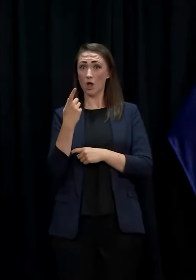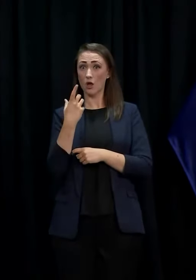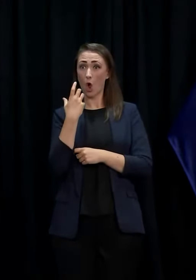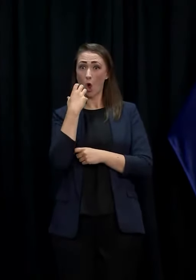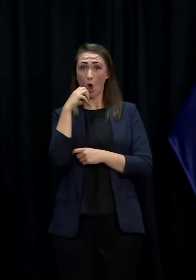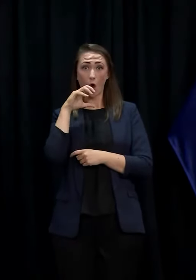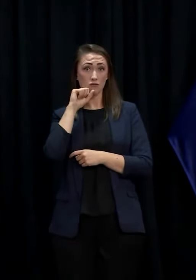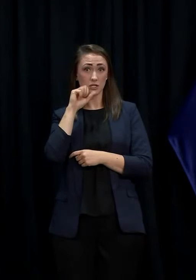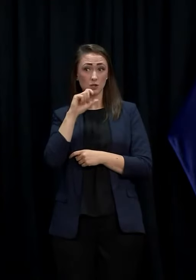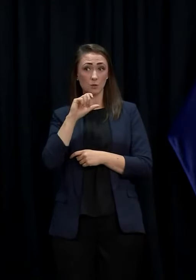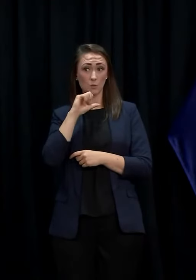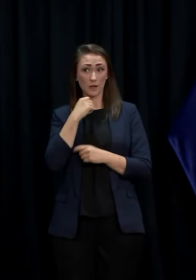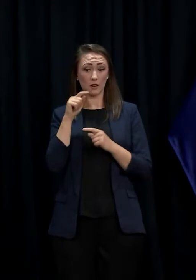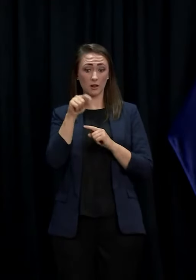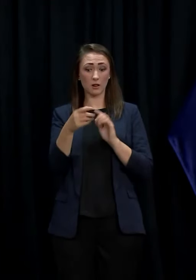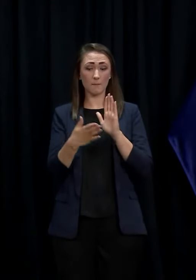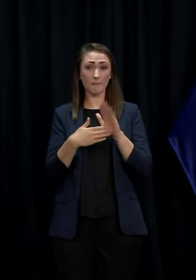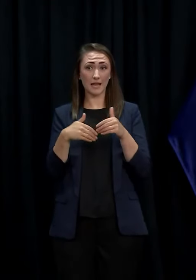settings? Look,